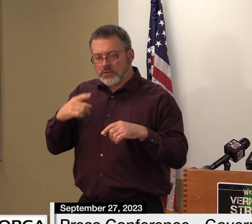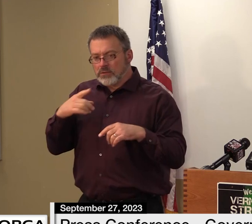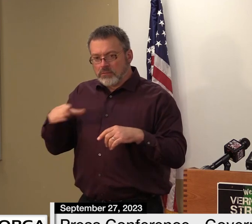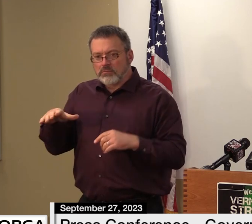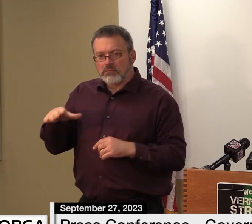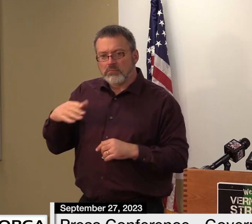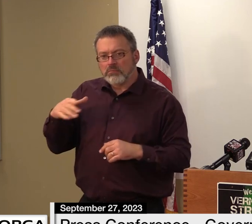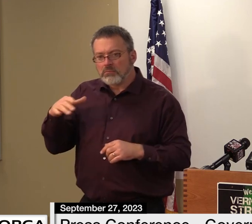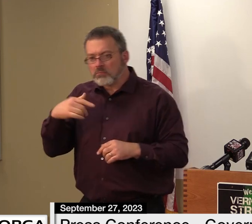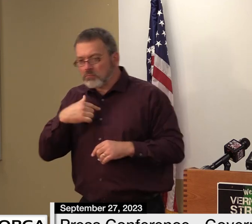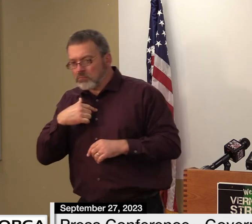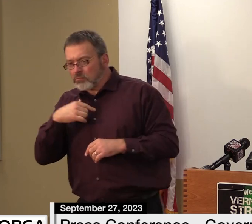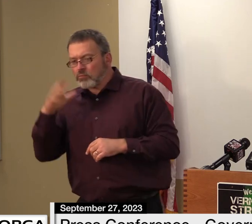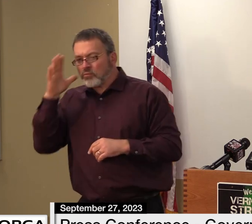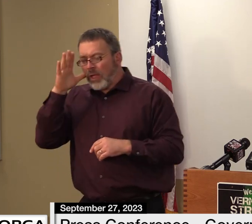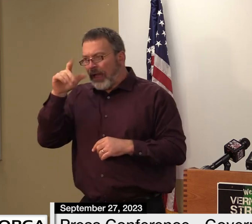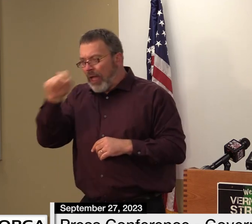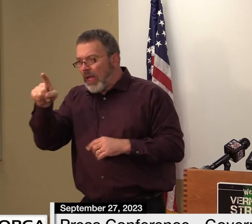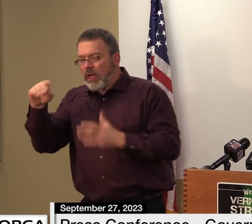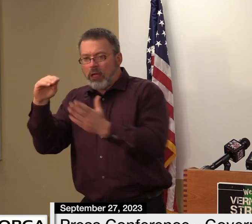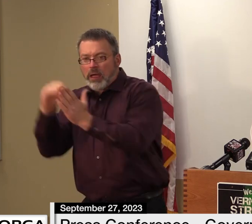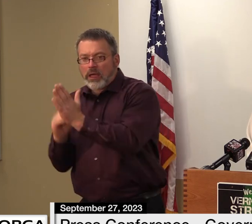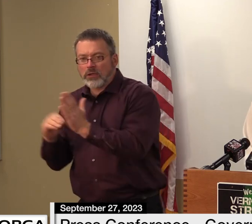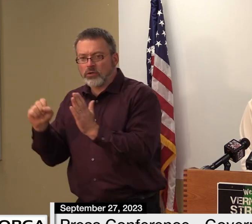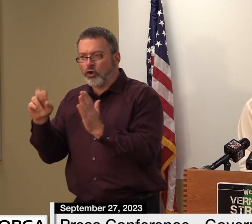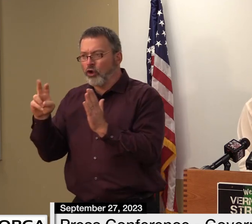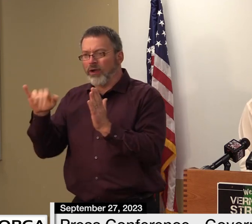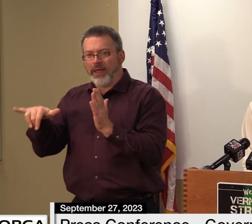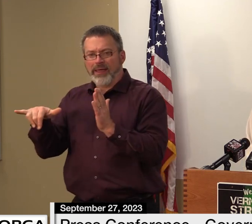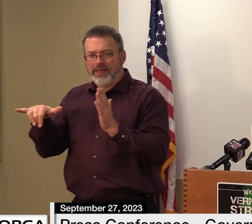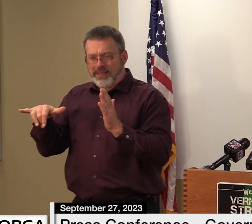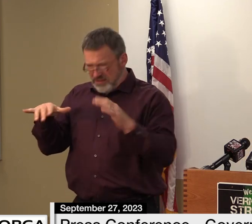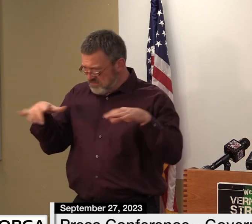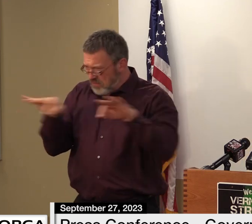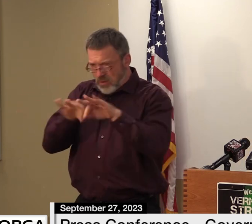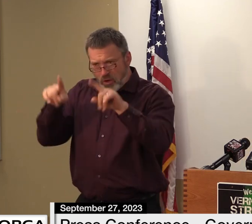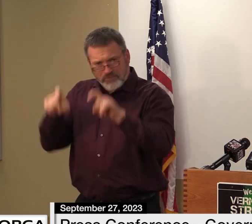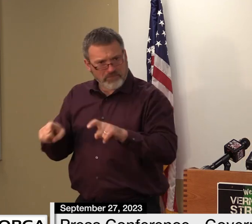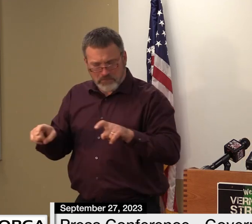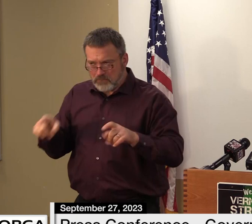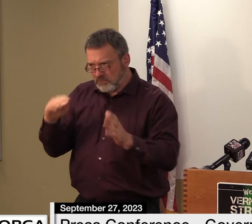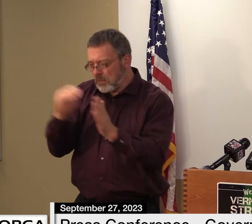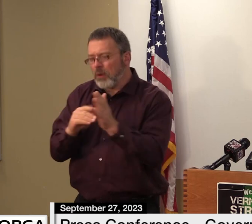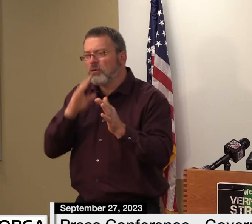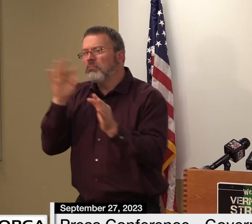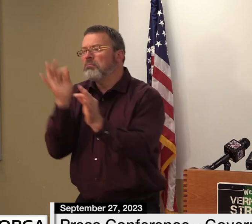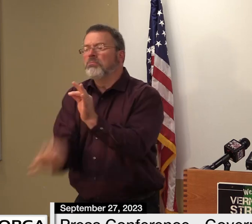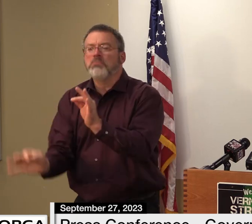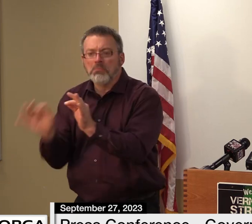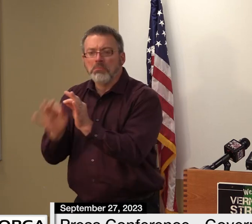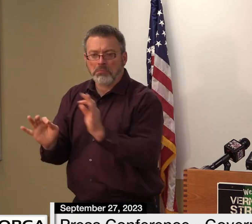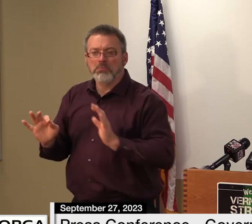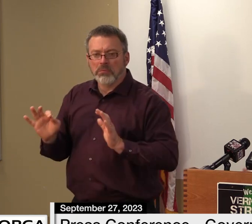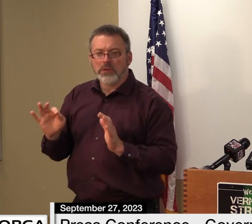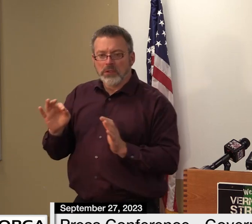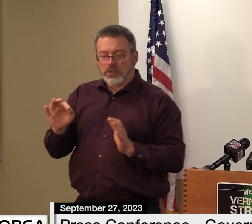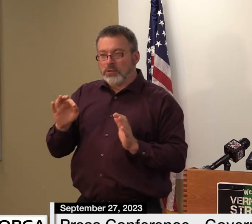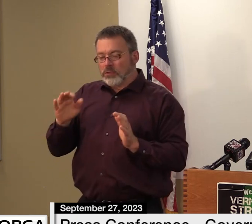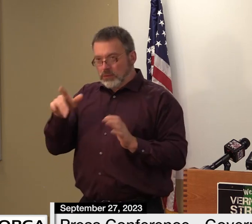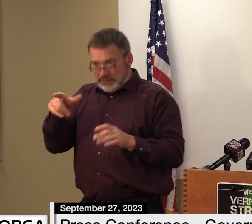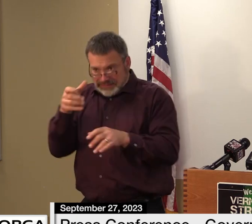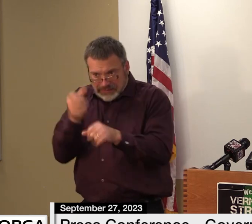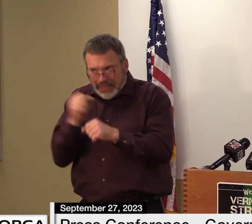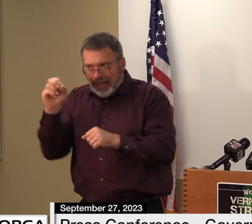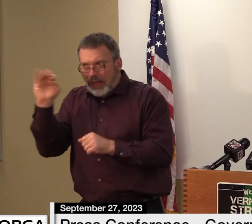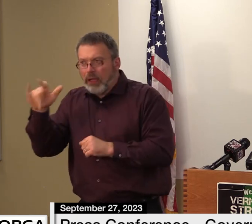they filled out this short and simple survey, or encourage them to check their email or call